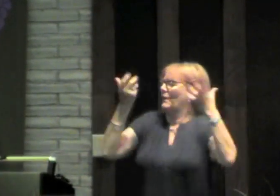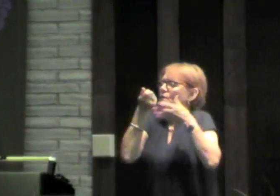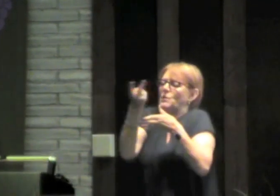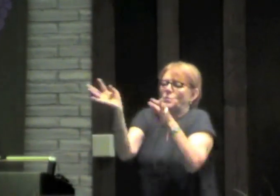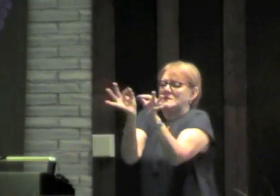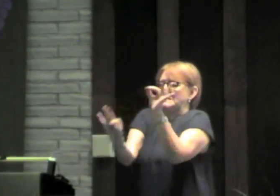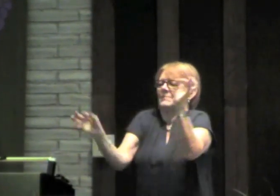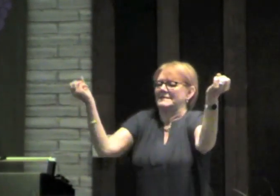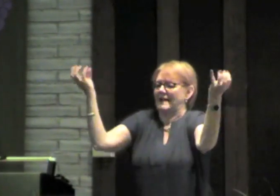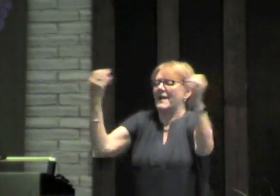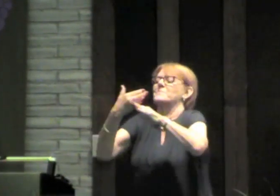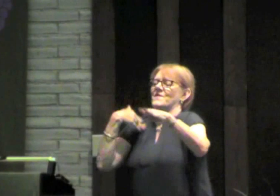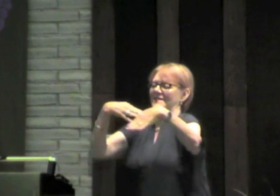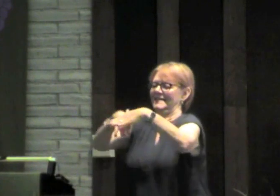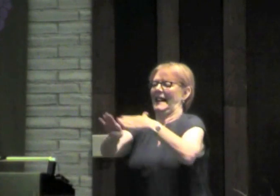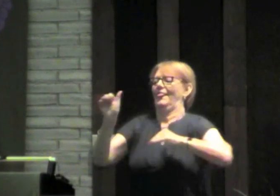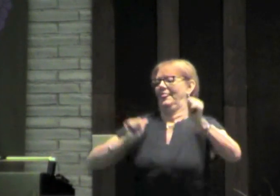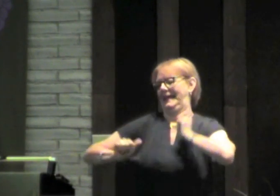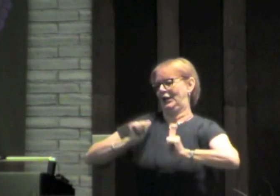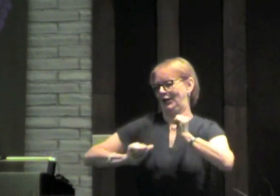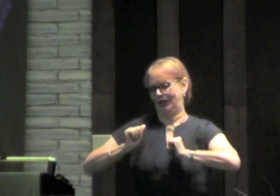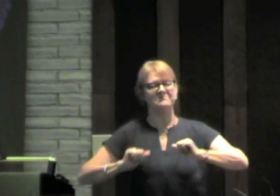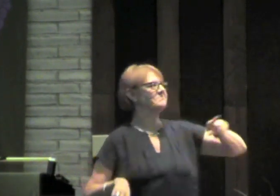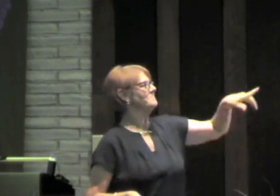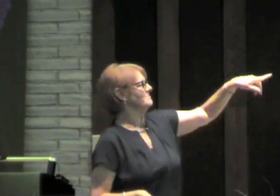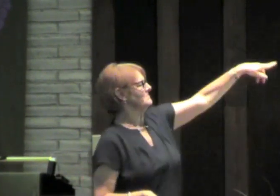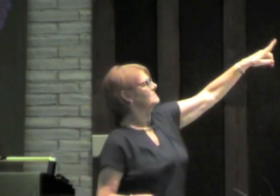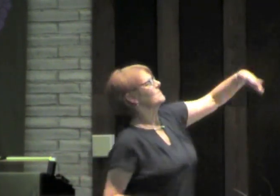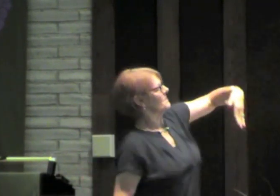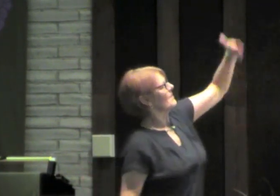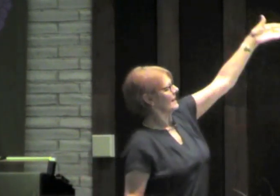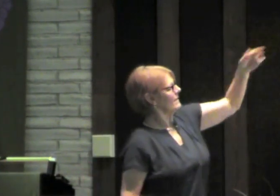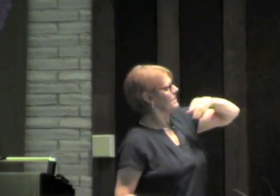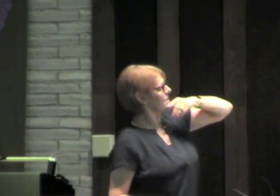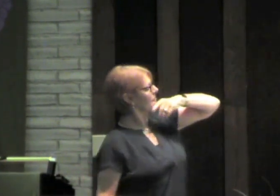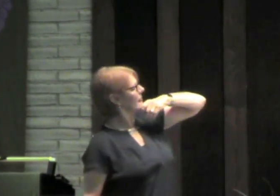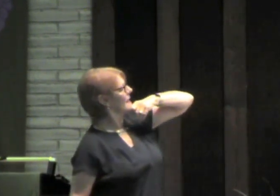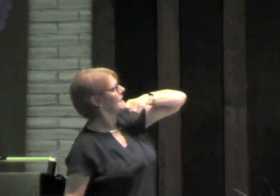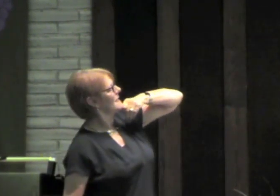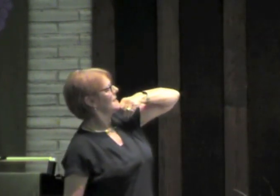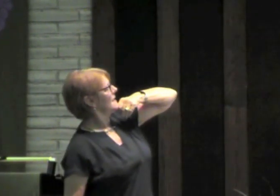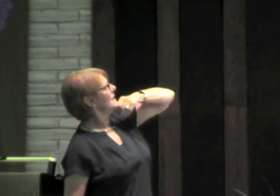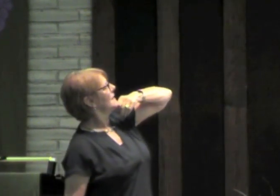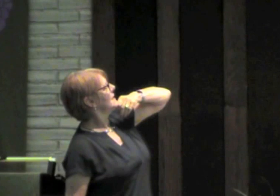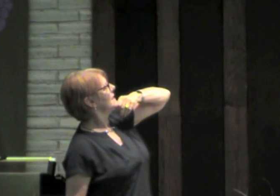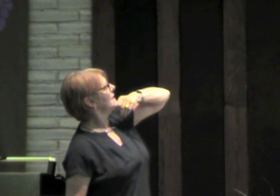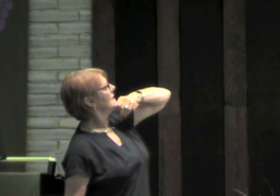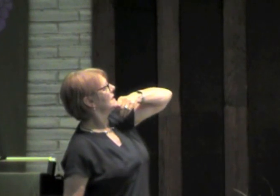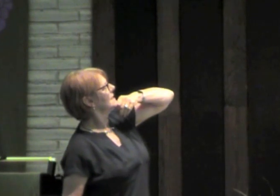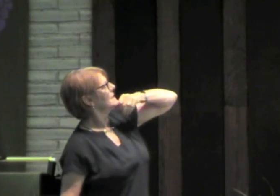actually teaching a few simple signs to the hearing audience before they came in to the